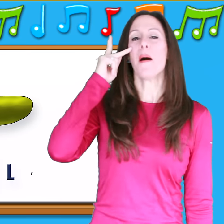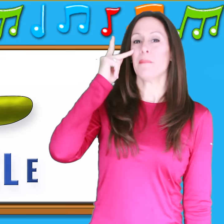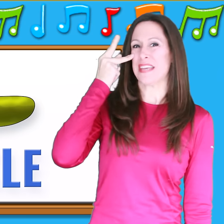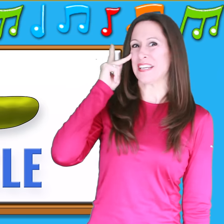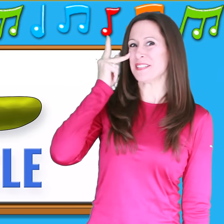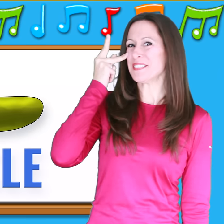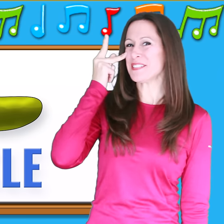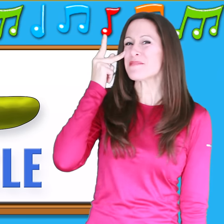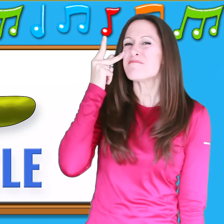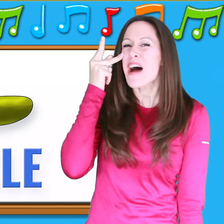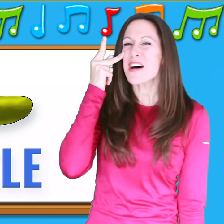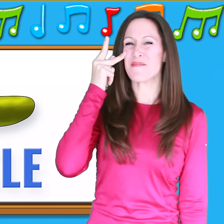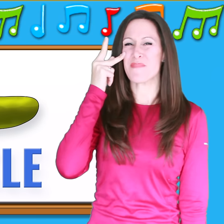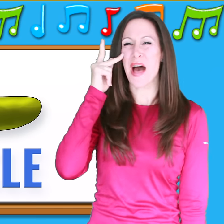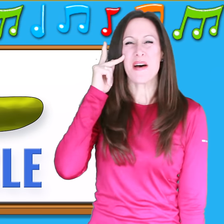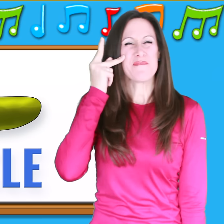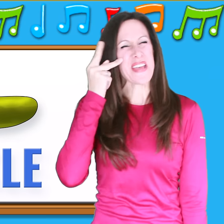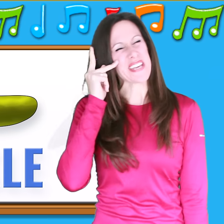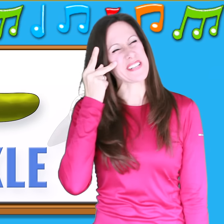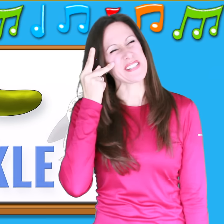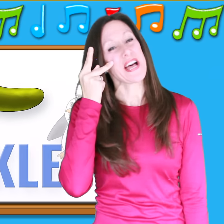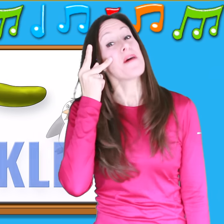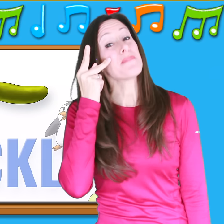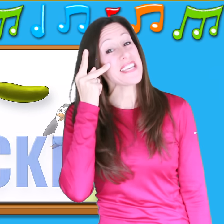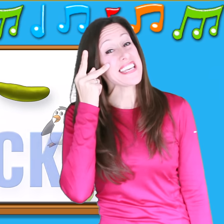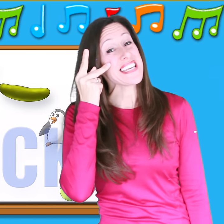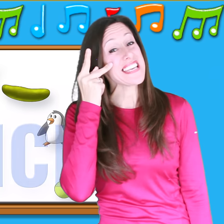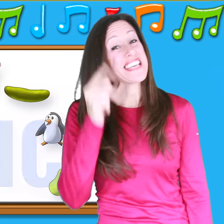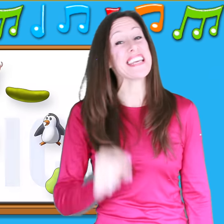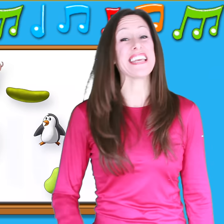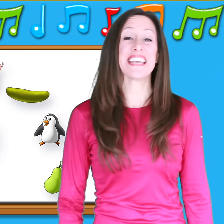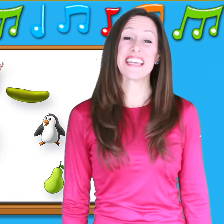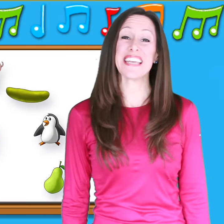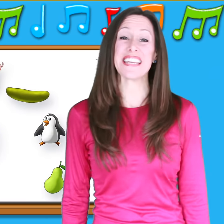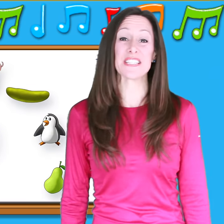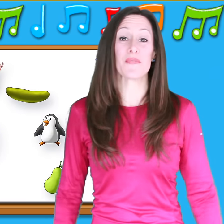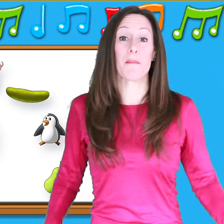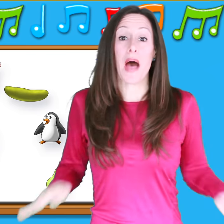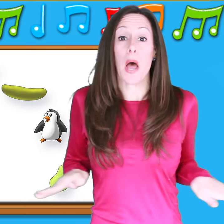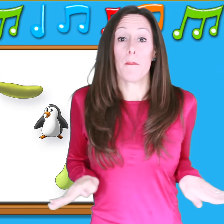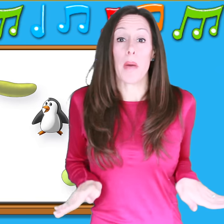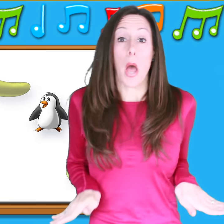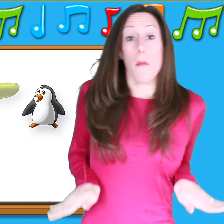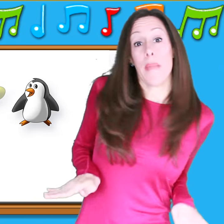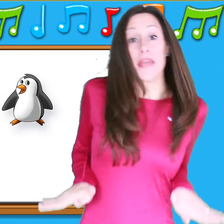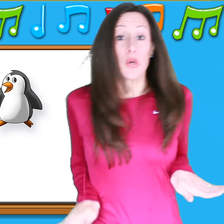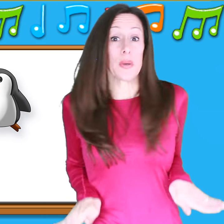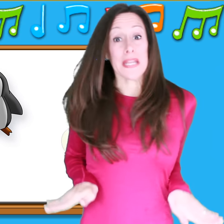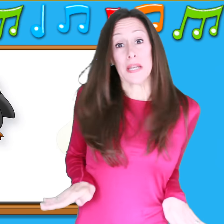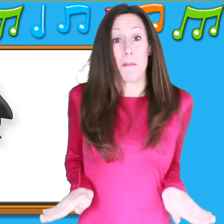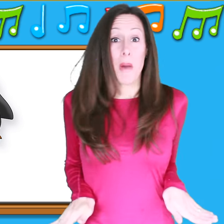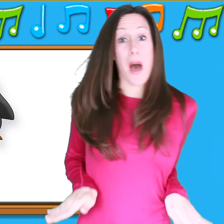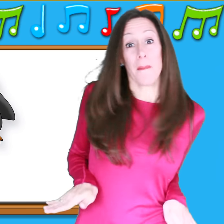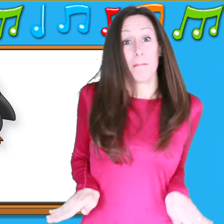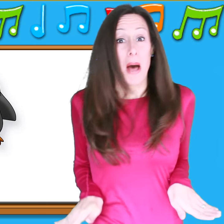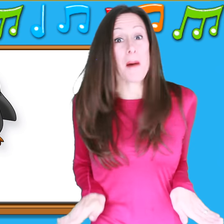pickle, pickle, pickle. P is for penguin,